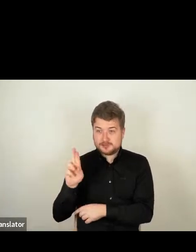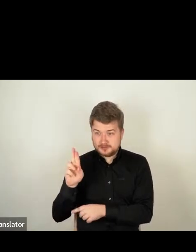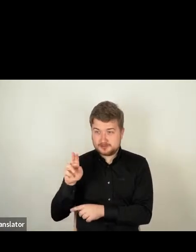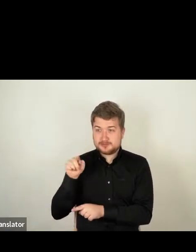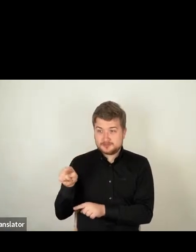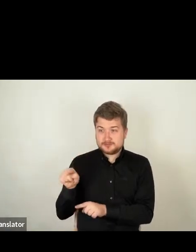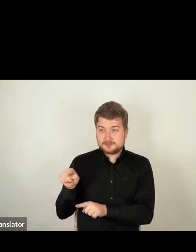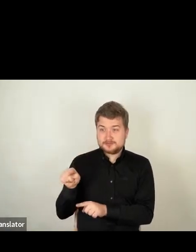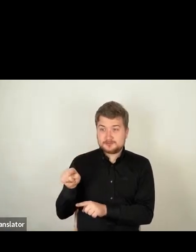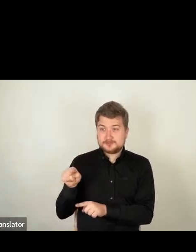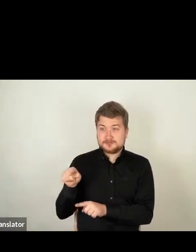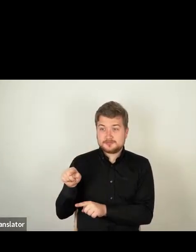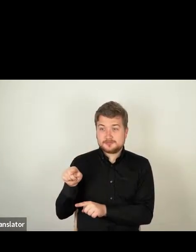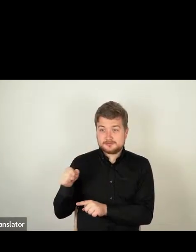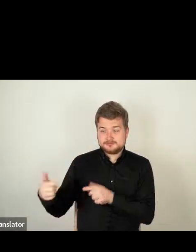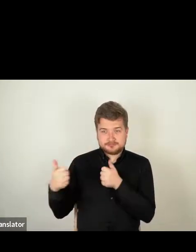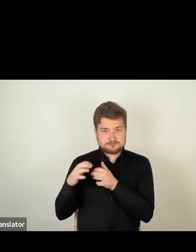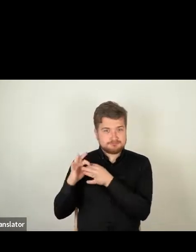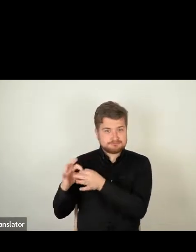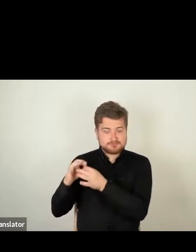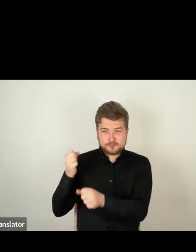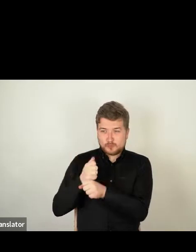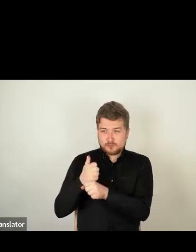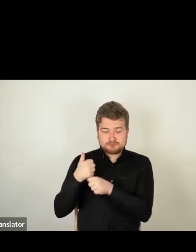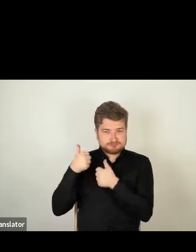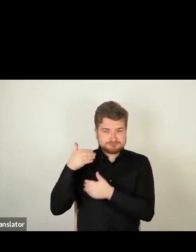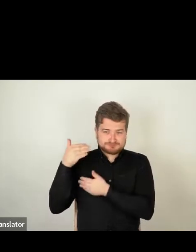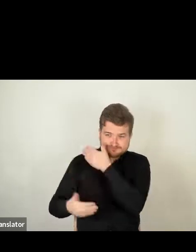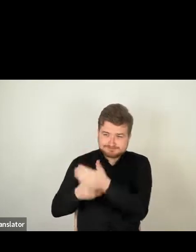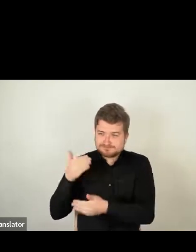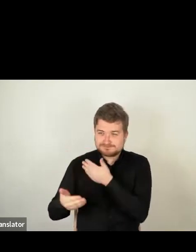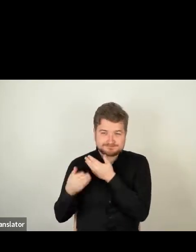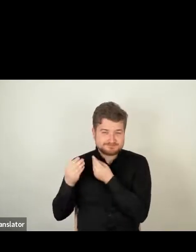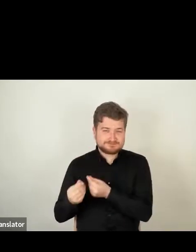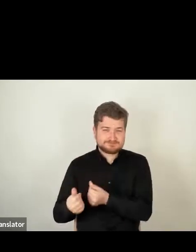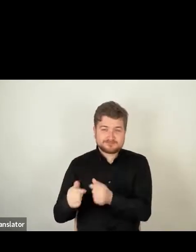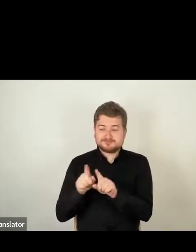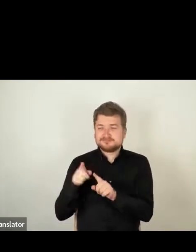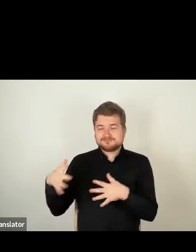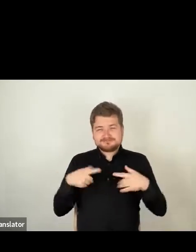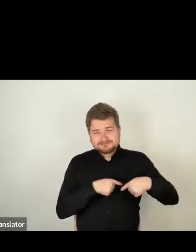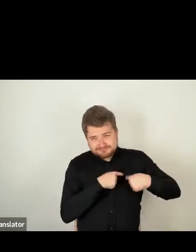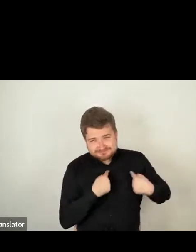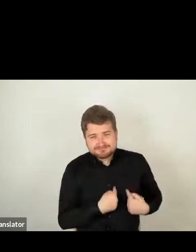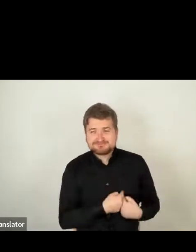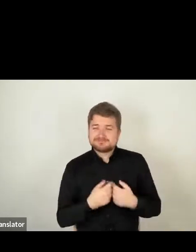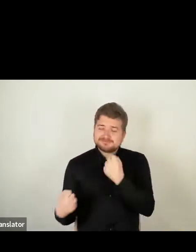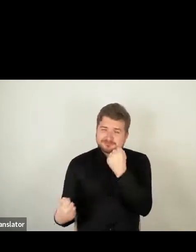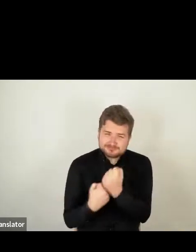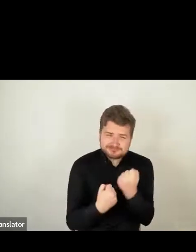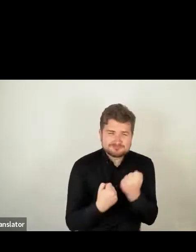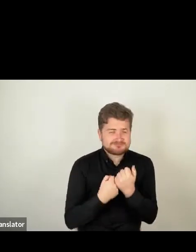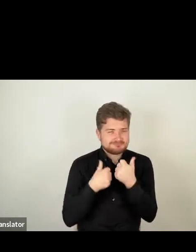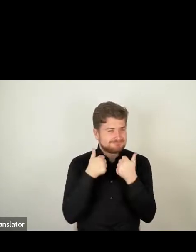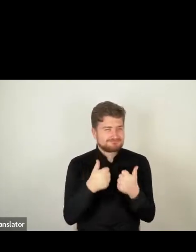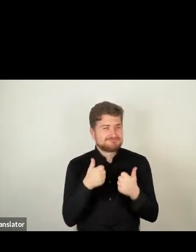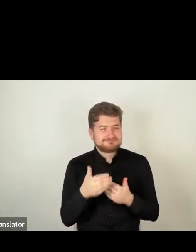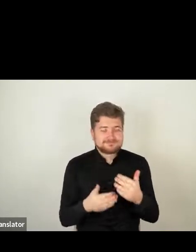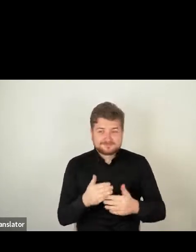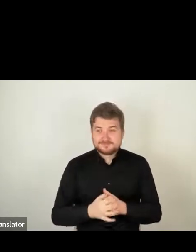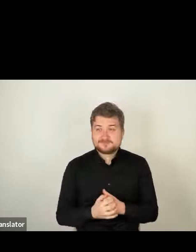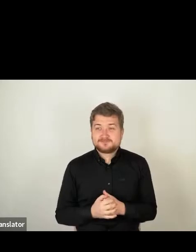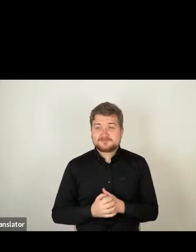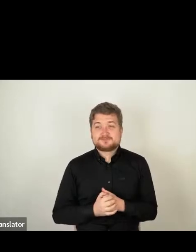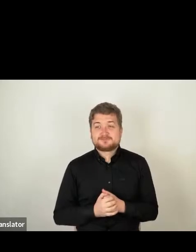important journey, but for their kindness and their generosity And in particular, a huge thank you to you, dear